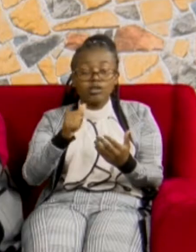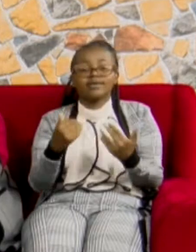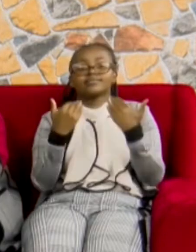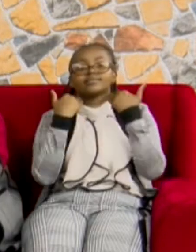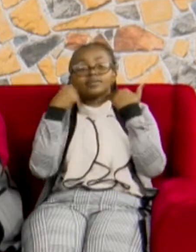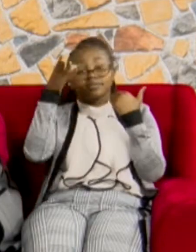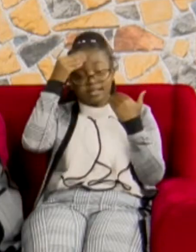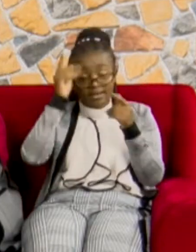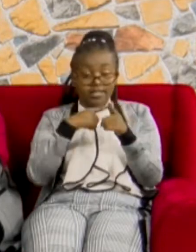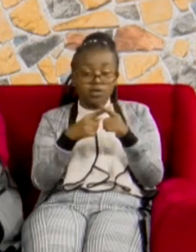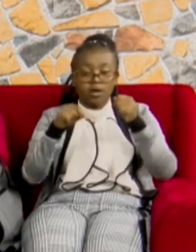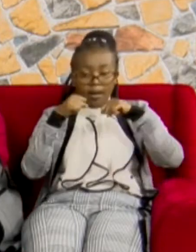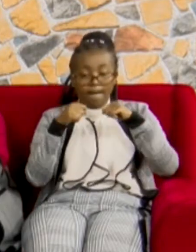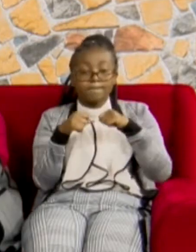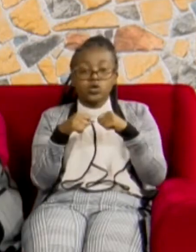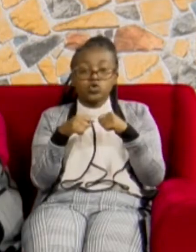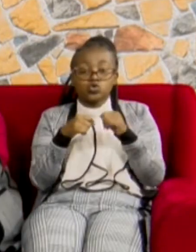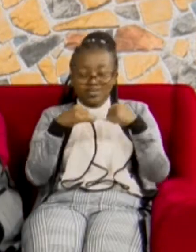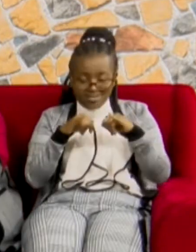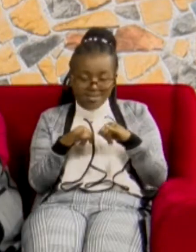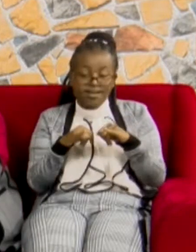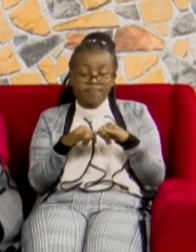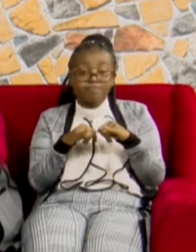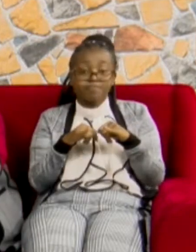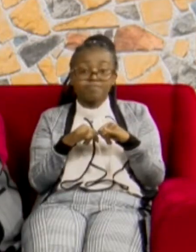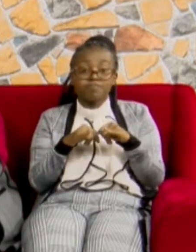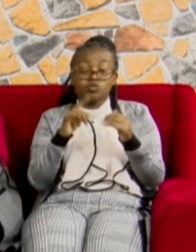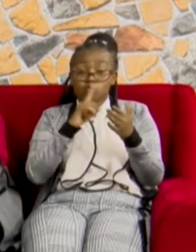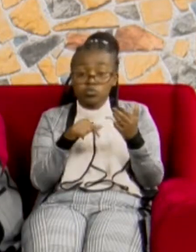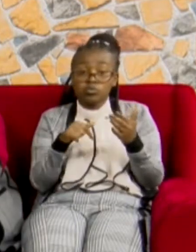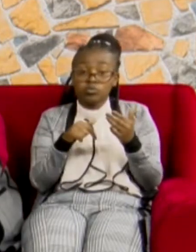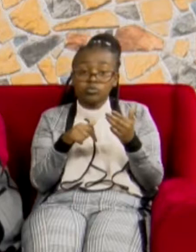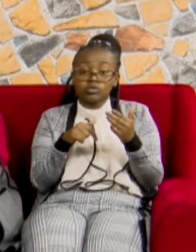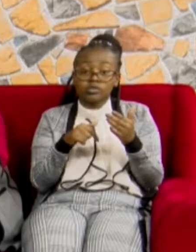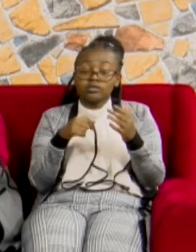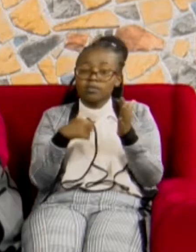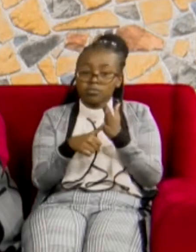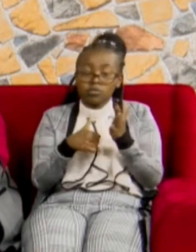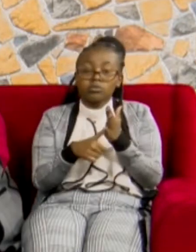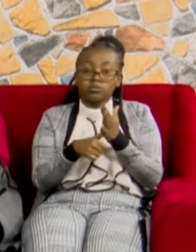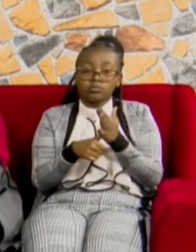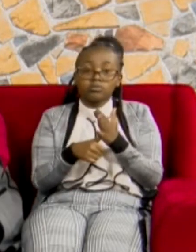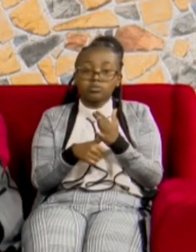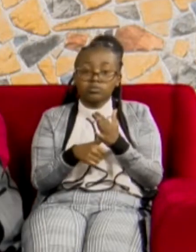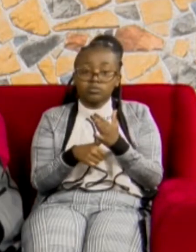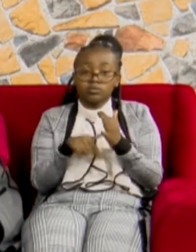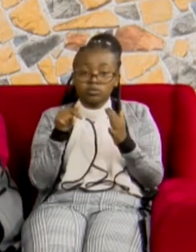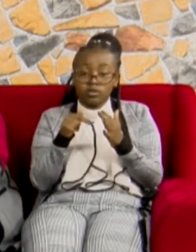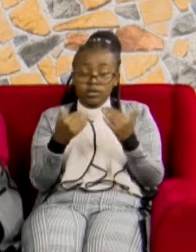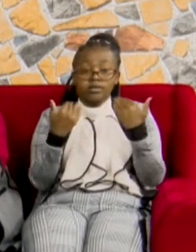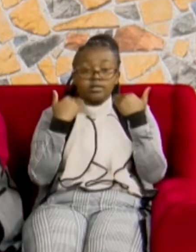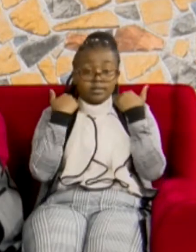and from the sleep study we're able to try and figure out what is the cause of the problem with